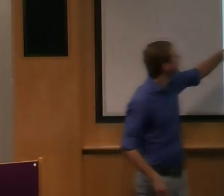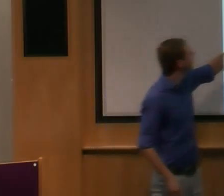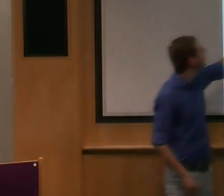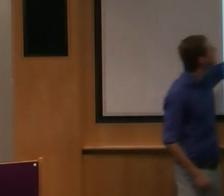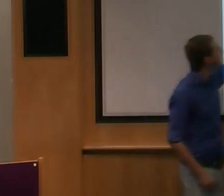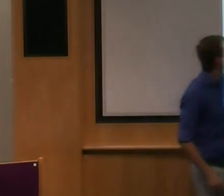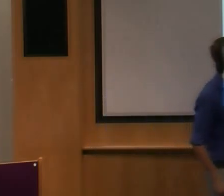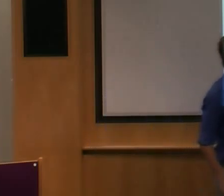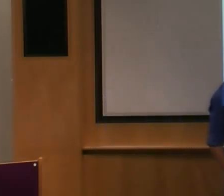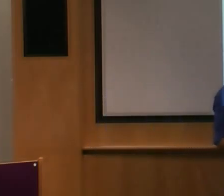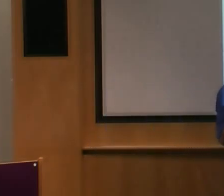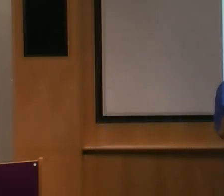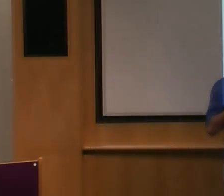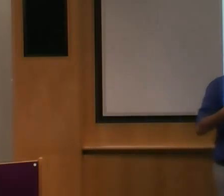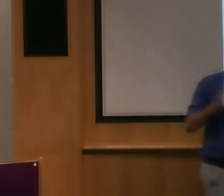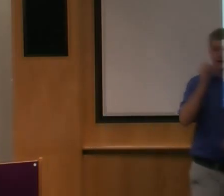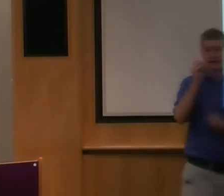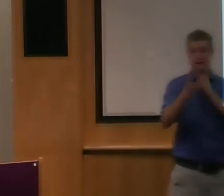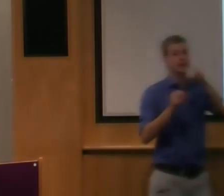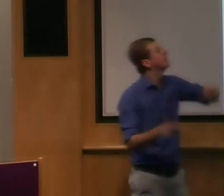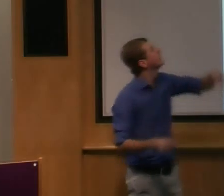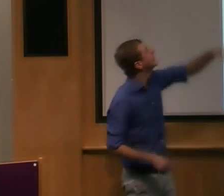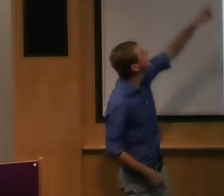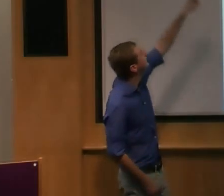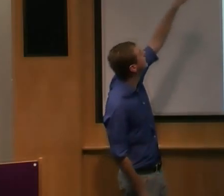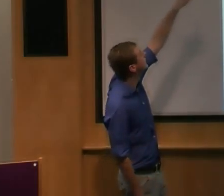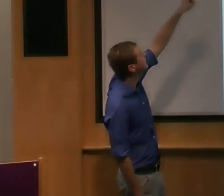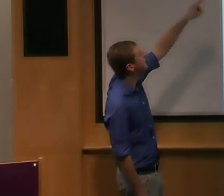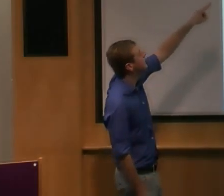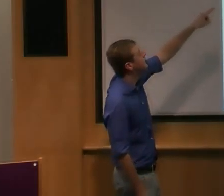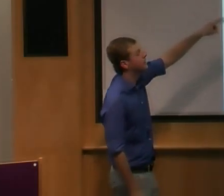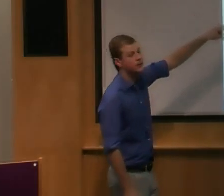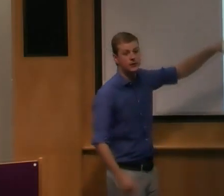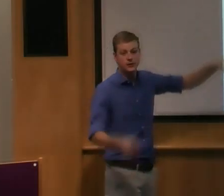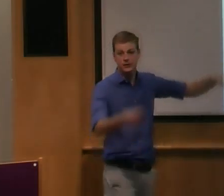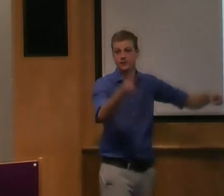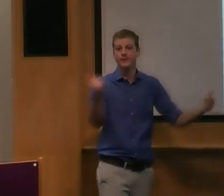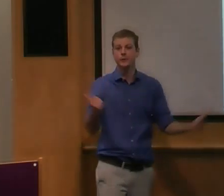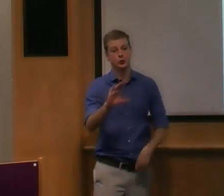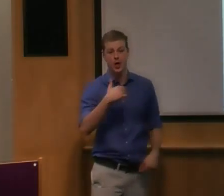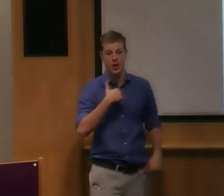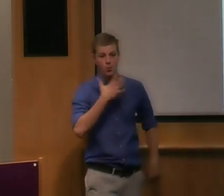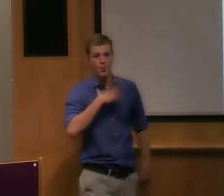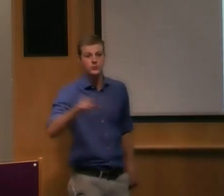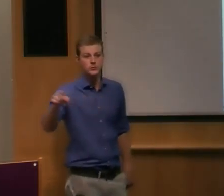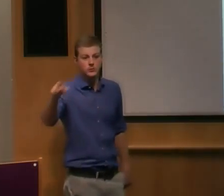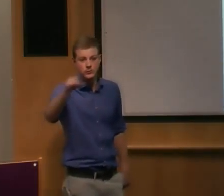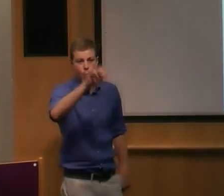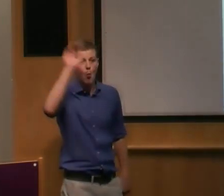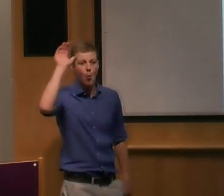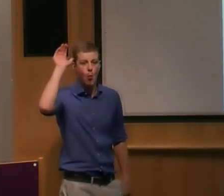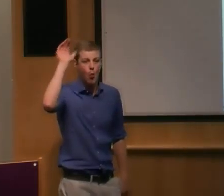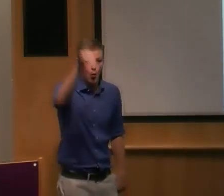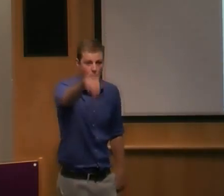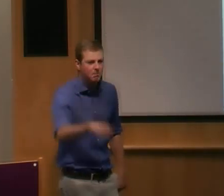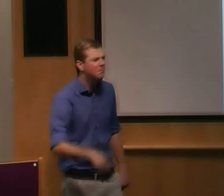So guys, do your homework. I told you about the references of the articles, but that's not it.